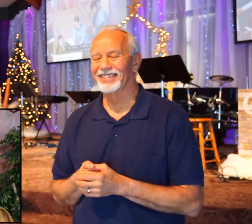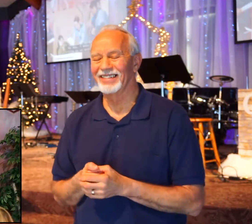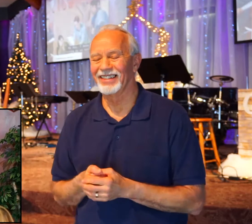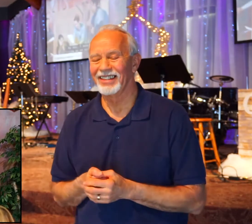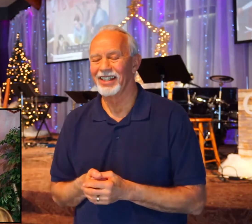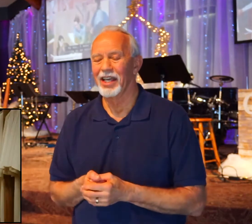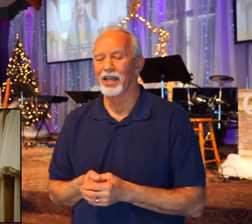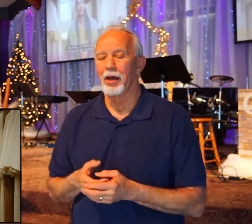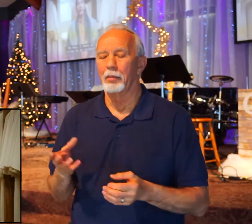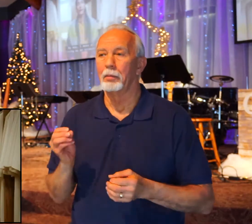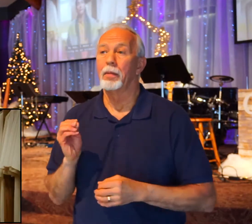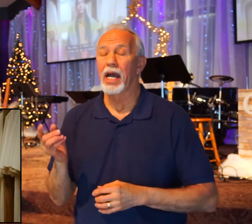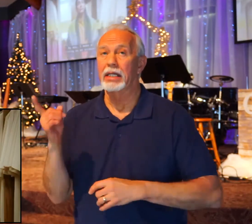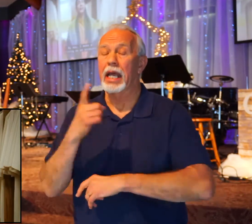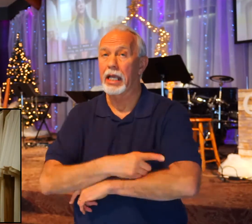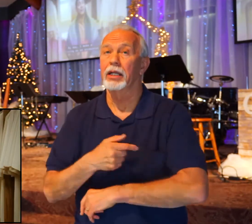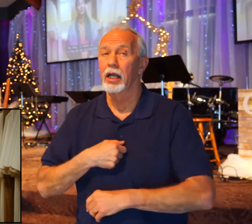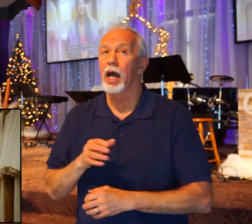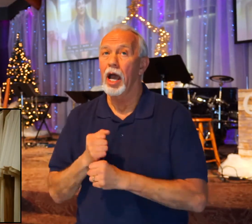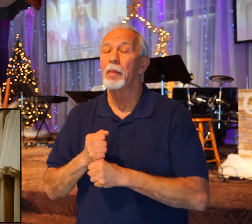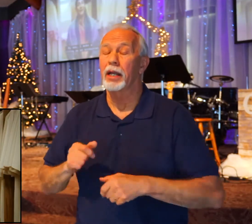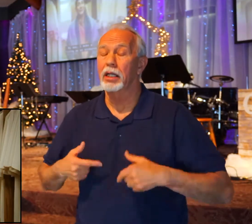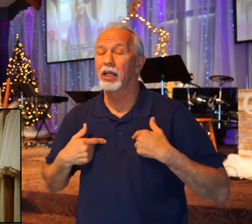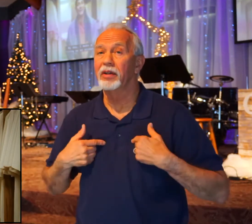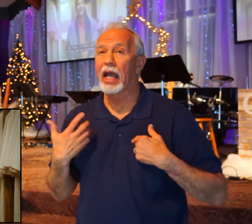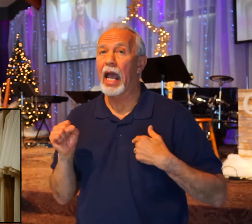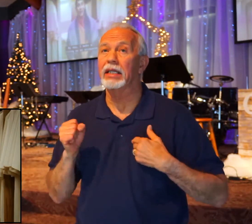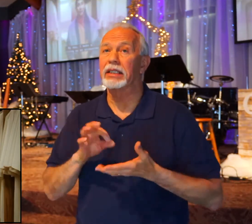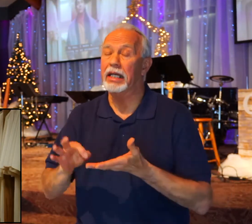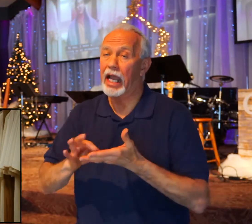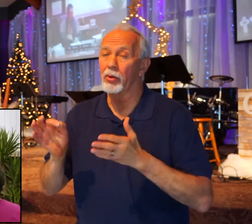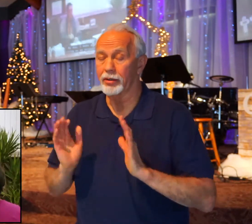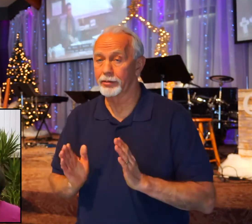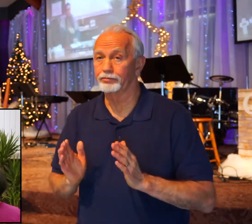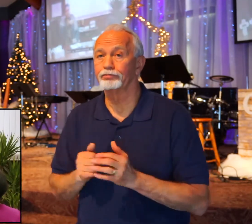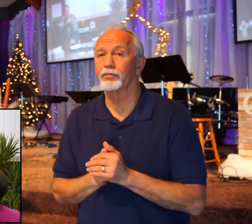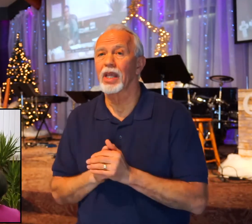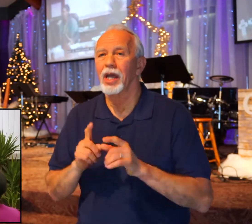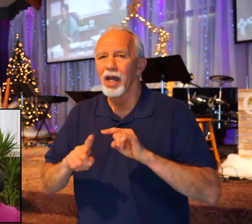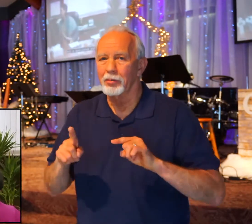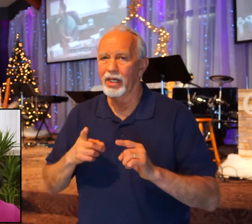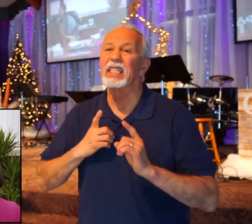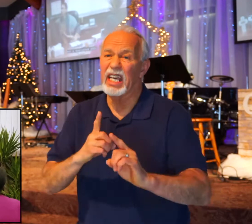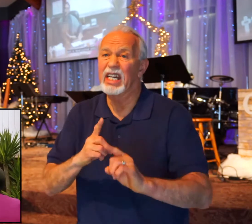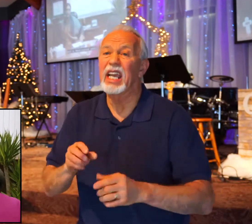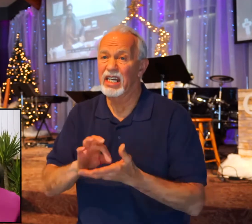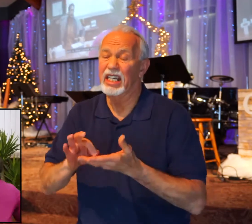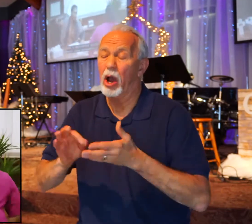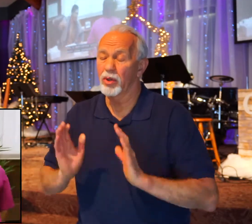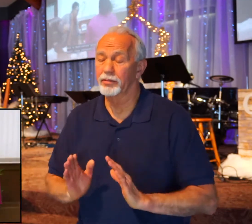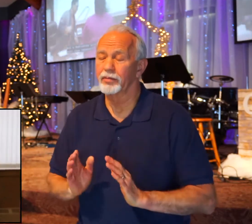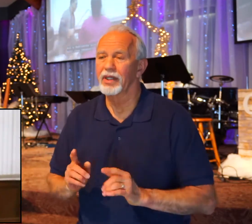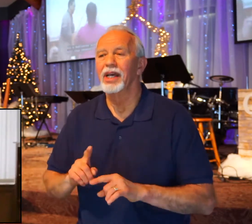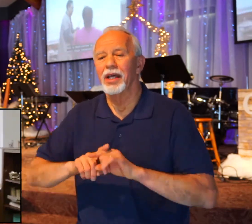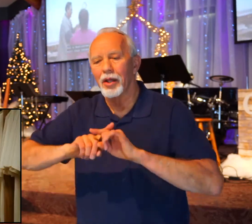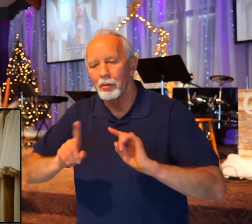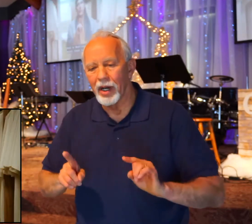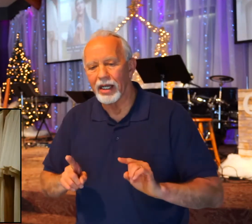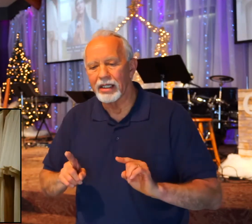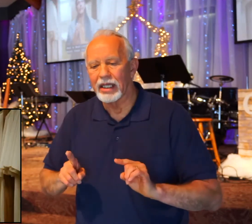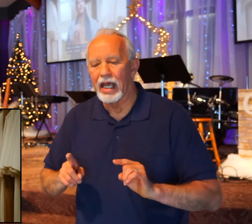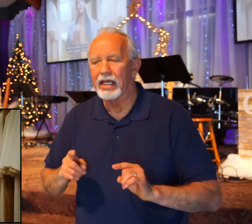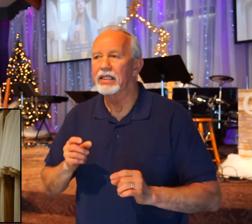By day, I make a living as an accountant, a dedicated one. But